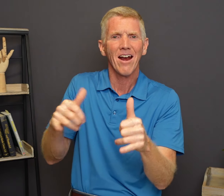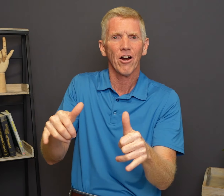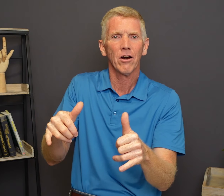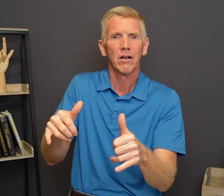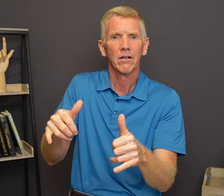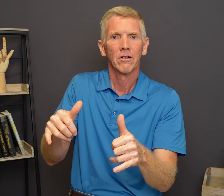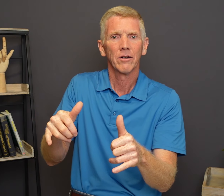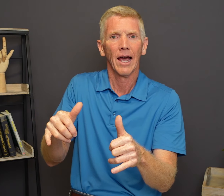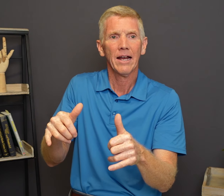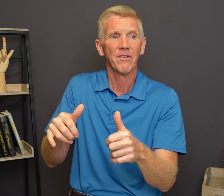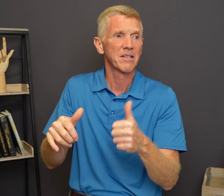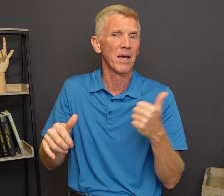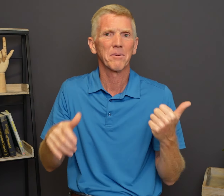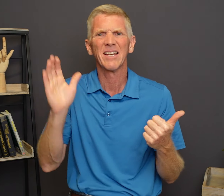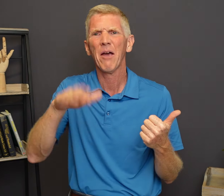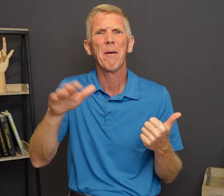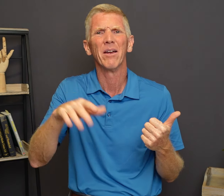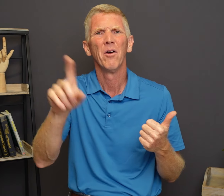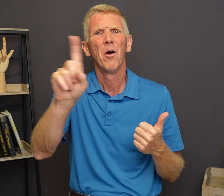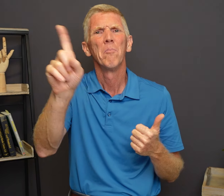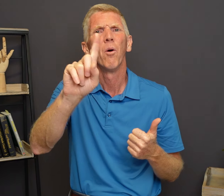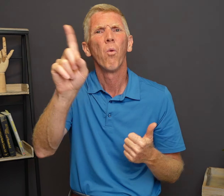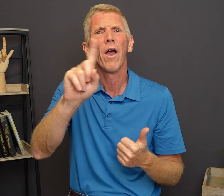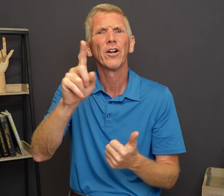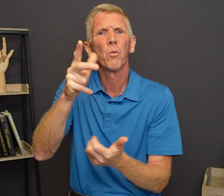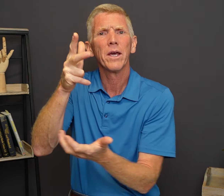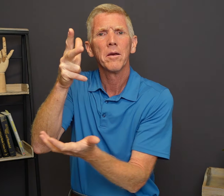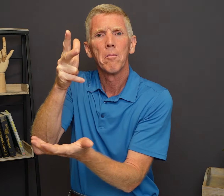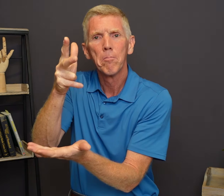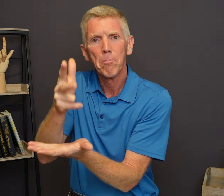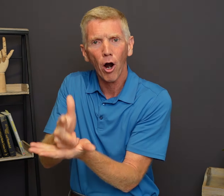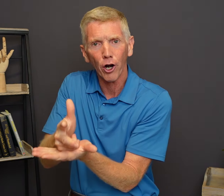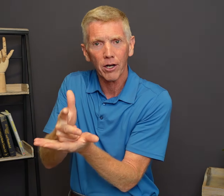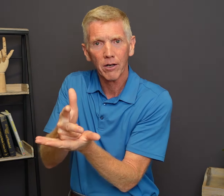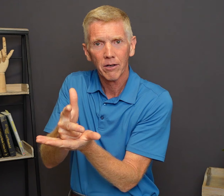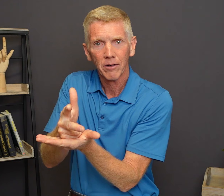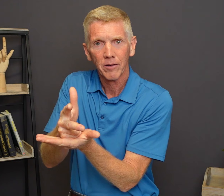there. Okay, and then somebody else might say, hey, wait a minute, but where do we park?